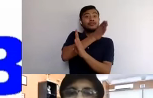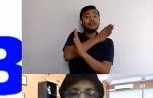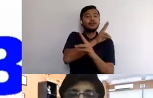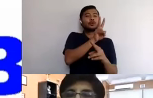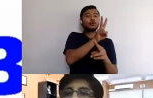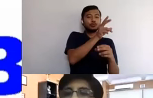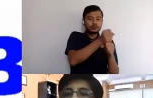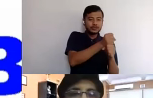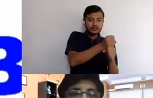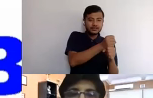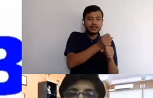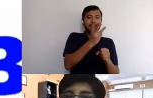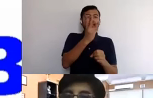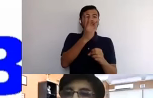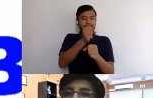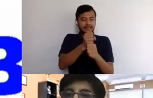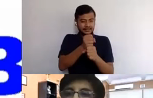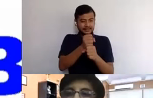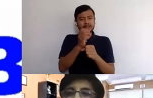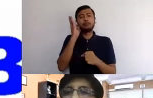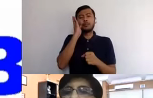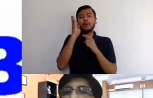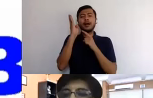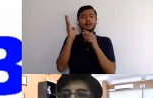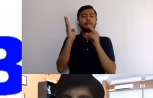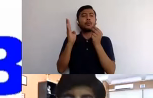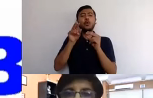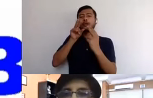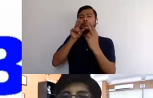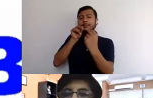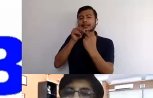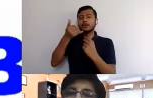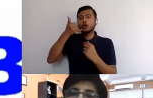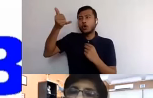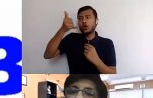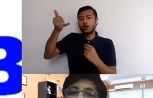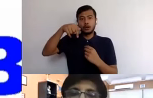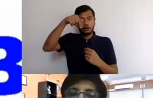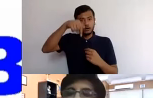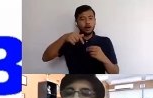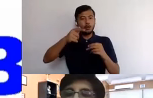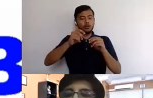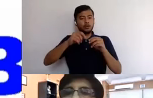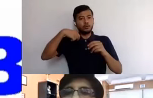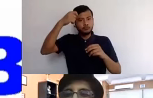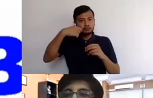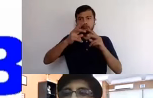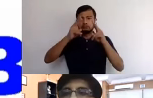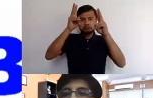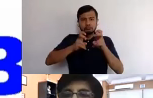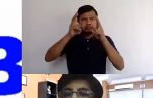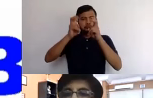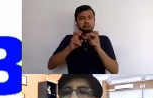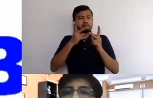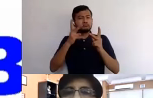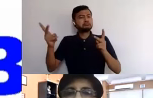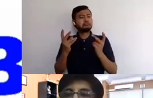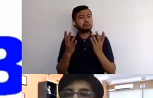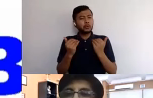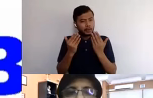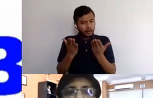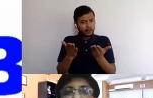used as the primary broadband access mechanism. And whether it is in terms of enhanced mobile broadband use